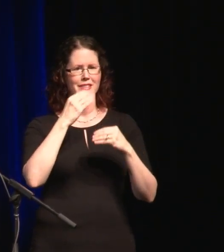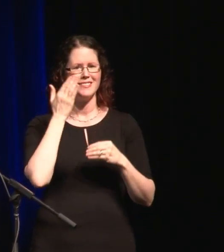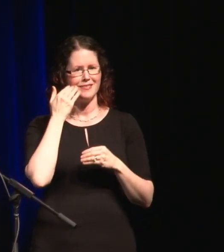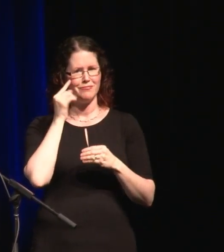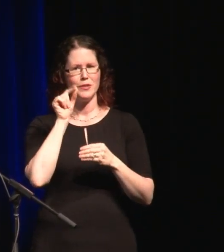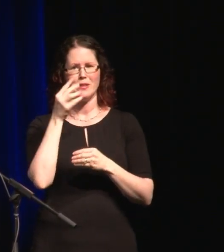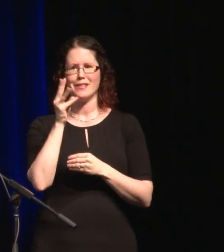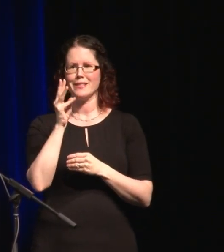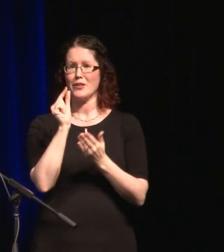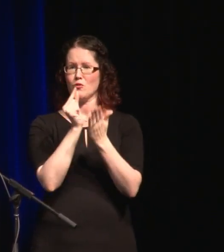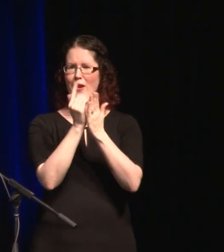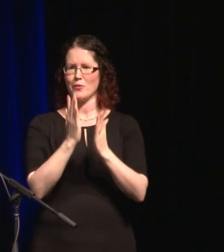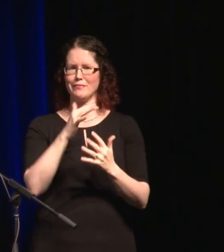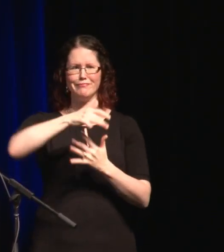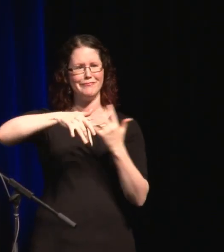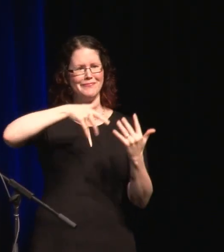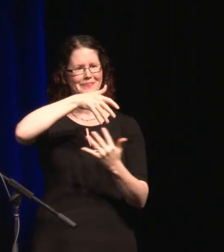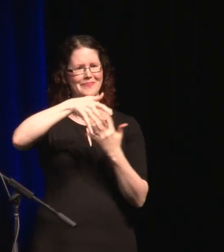2016 grads.